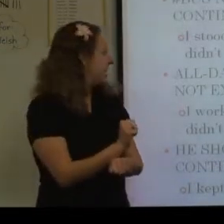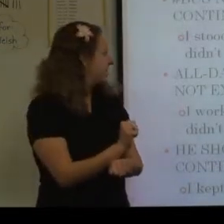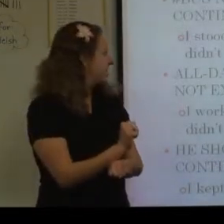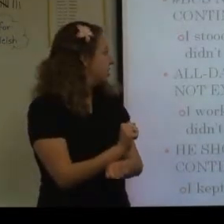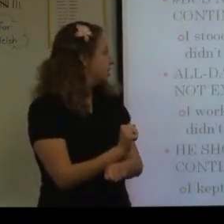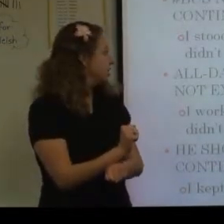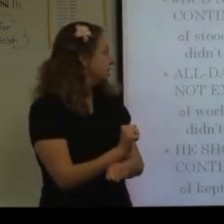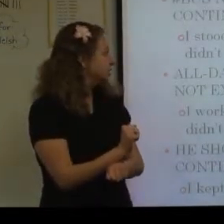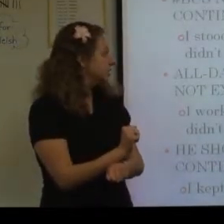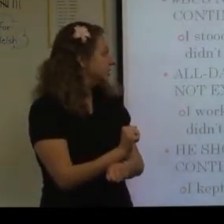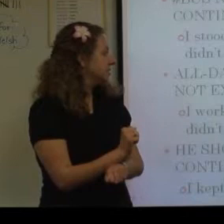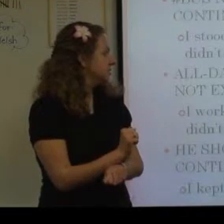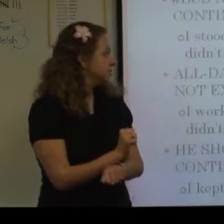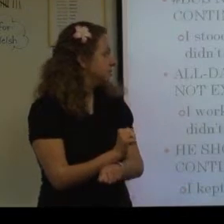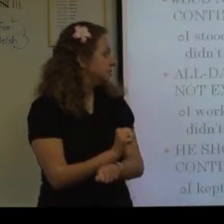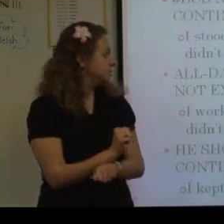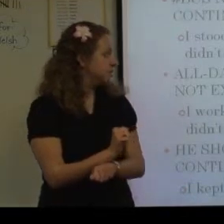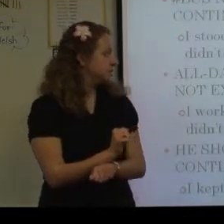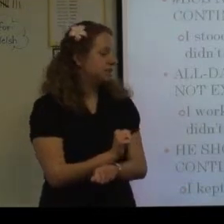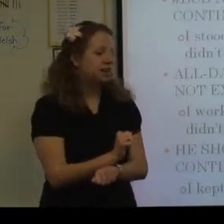And then not expect times 6.